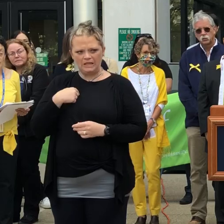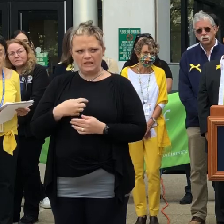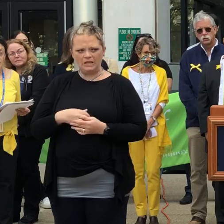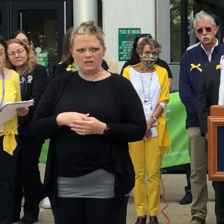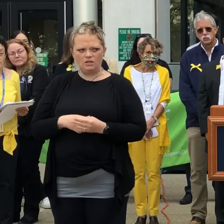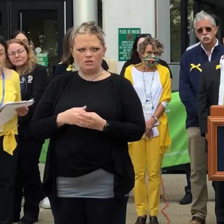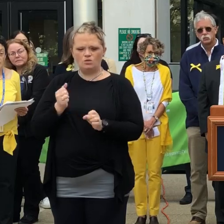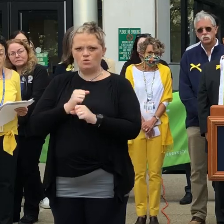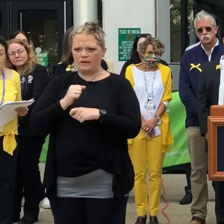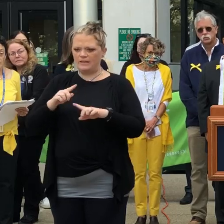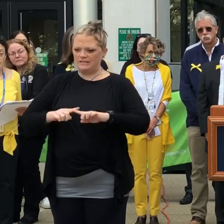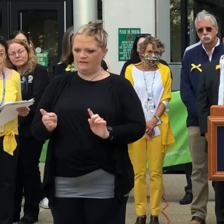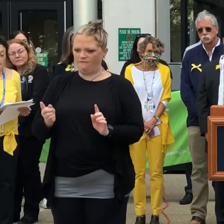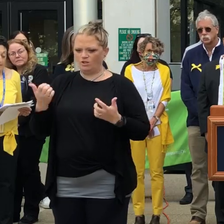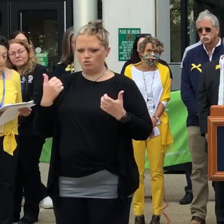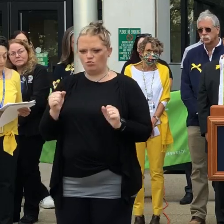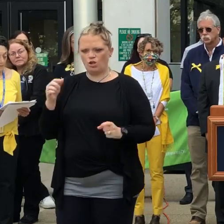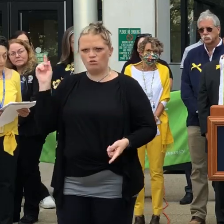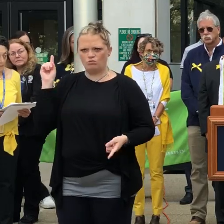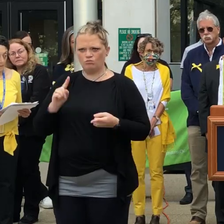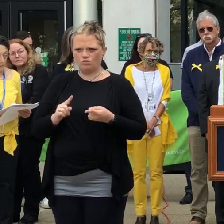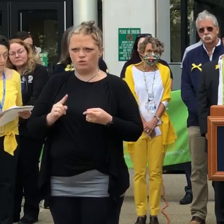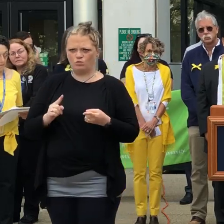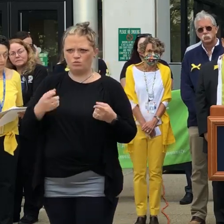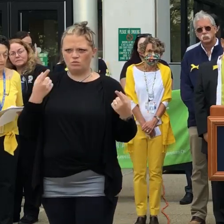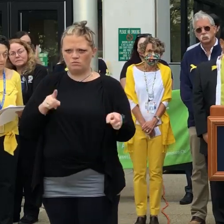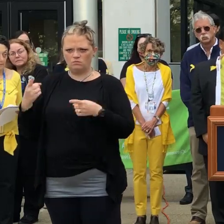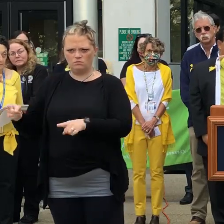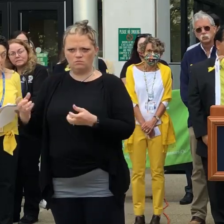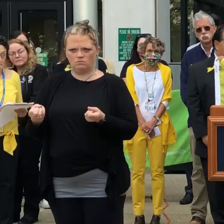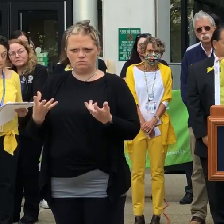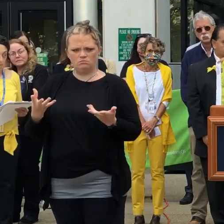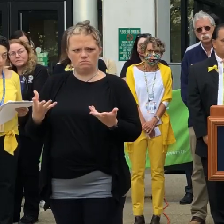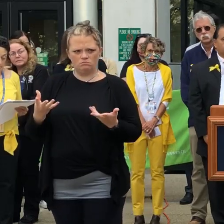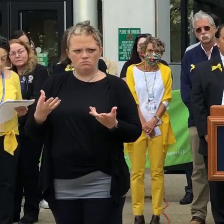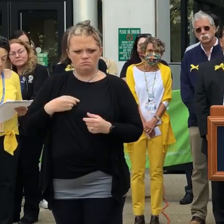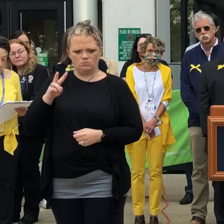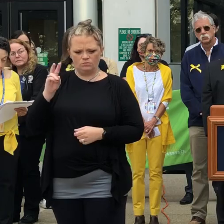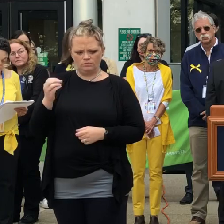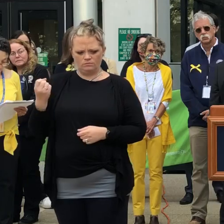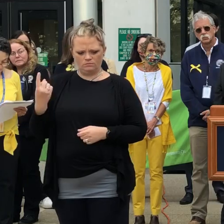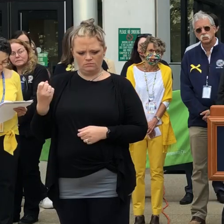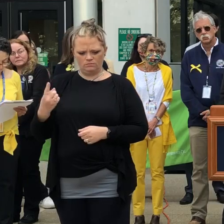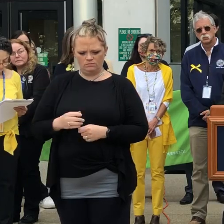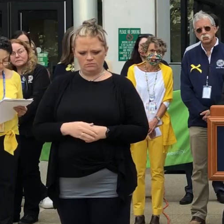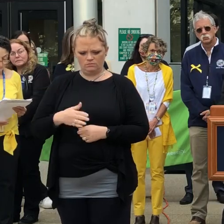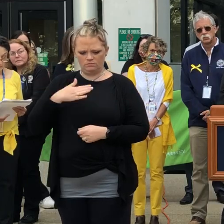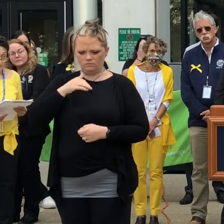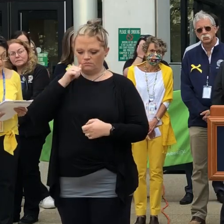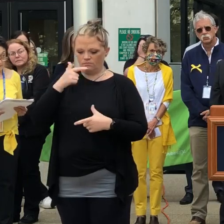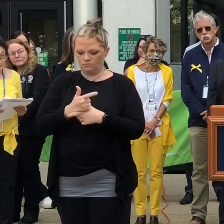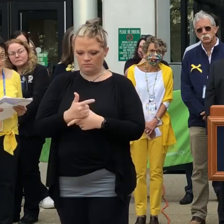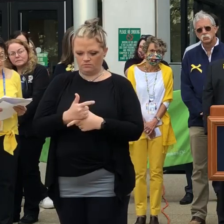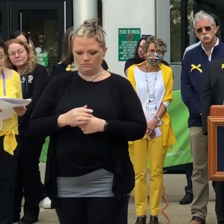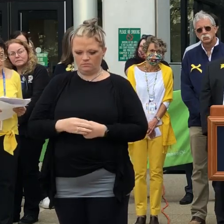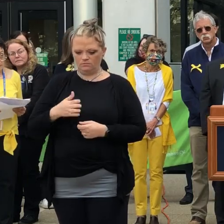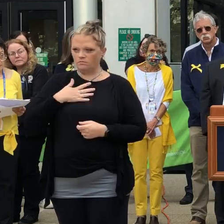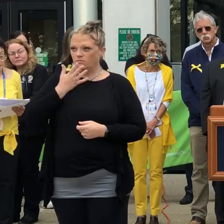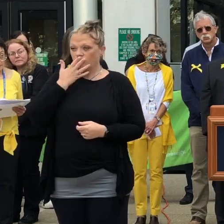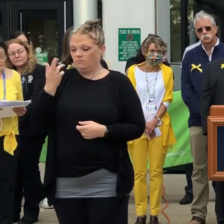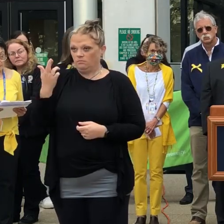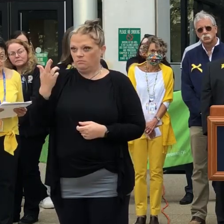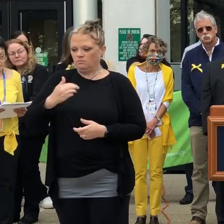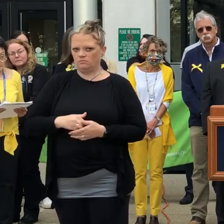make a difference and try to reduce the incidence of suicide. In 2011, my sister, my best